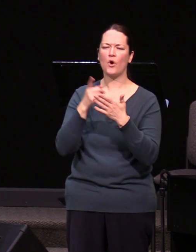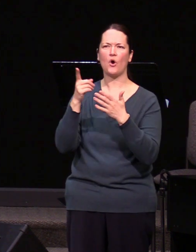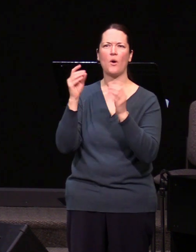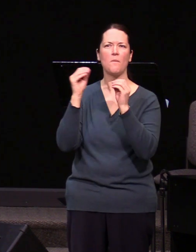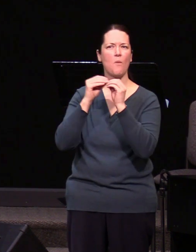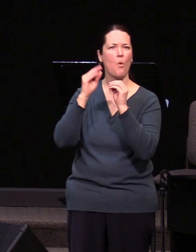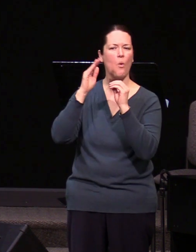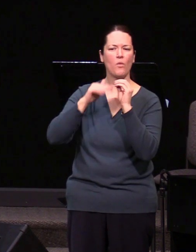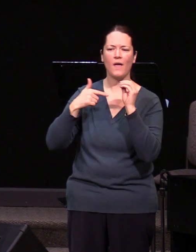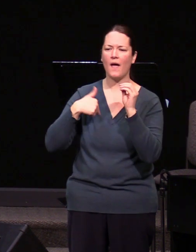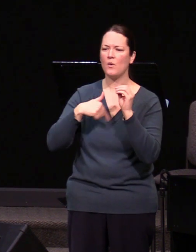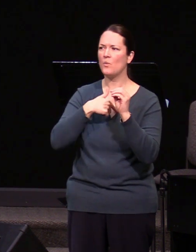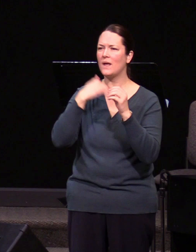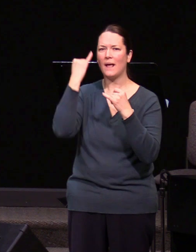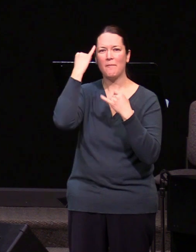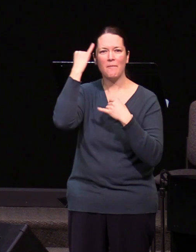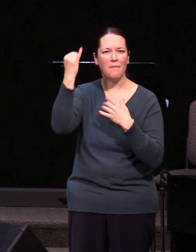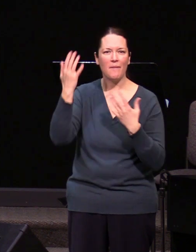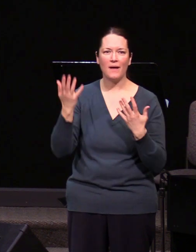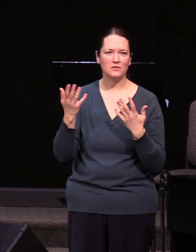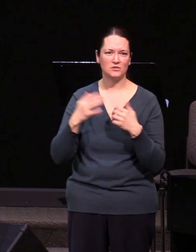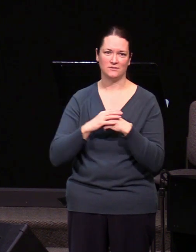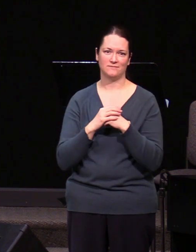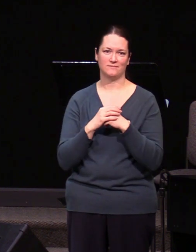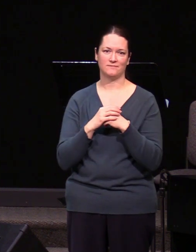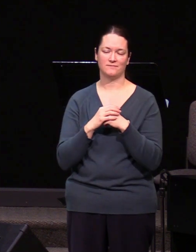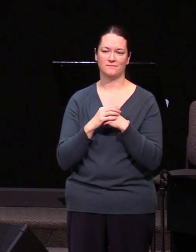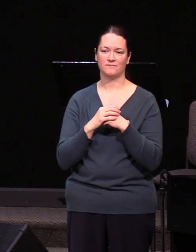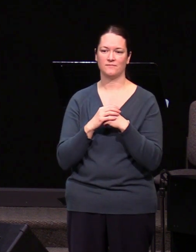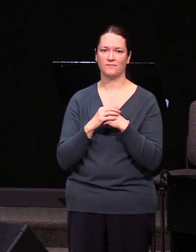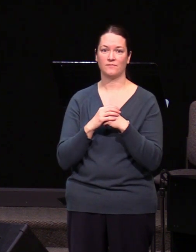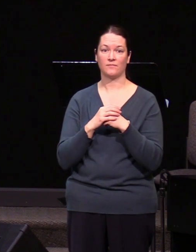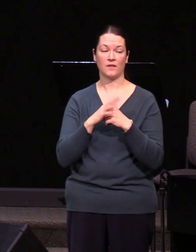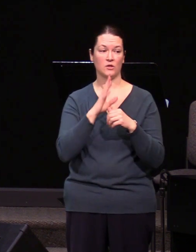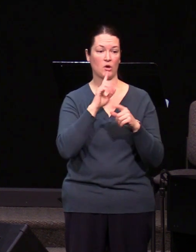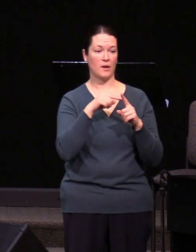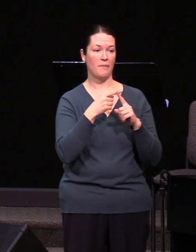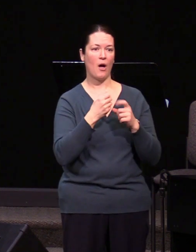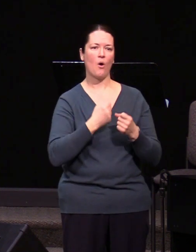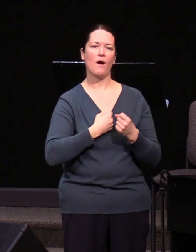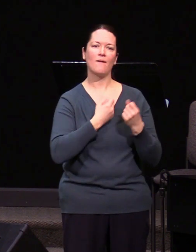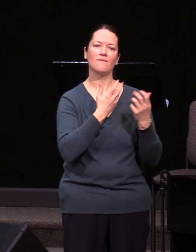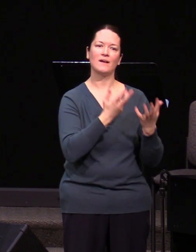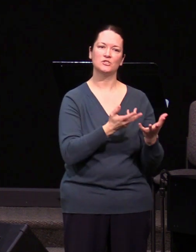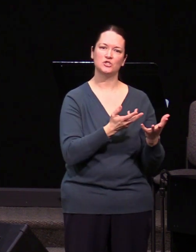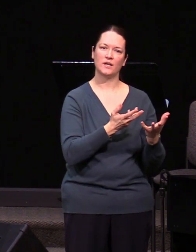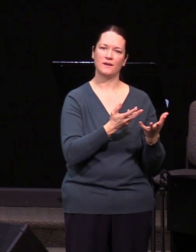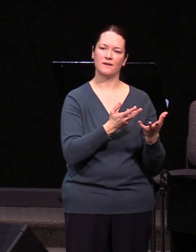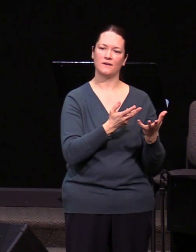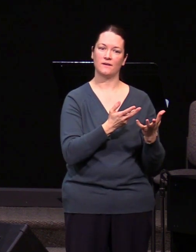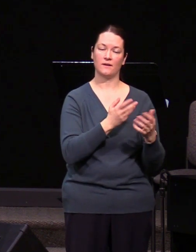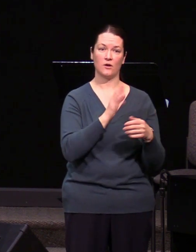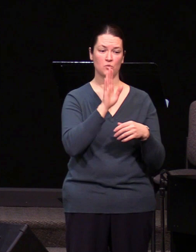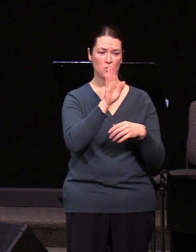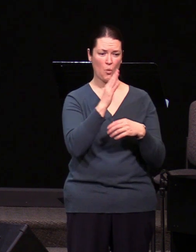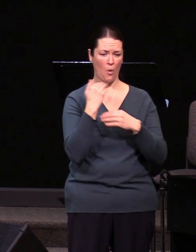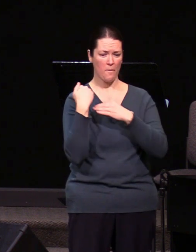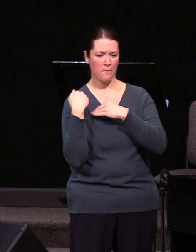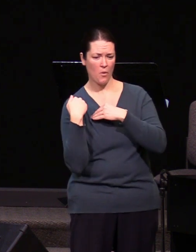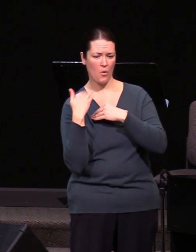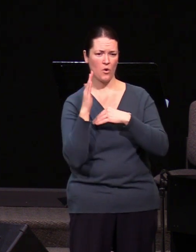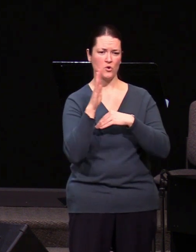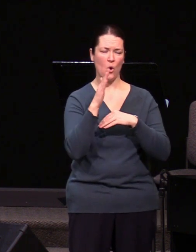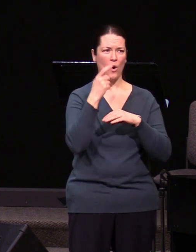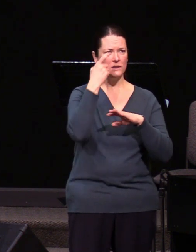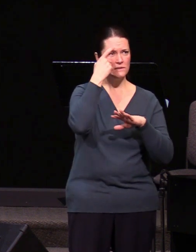ever possibly imagine. We talked about confession and the importance of taking your burdens, taking your scars,